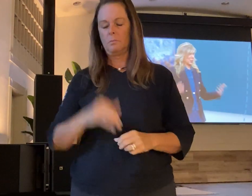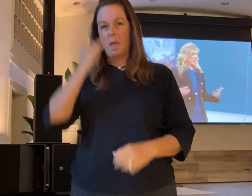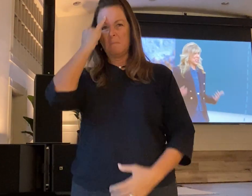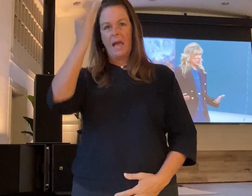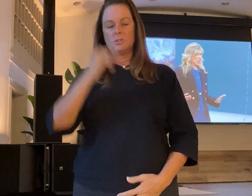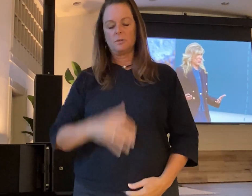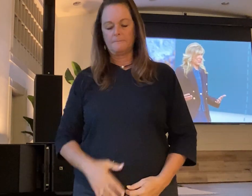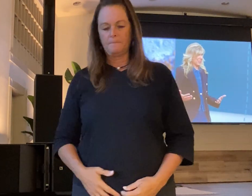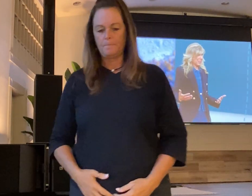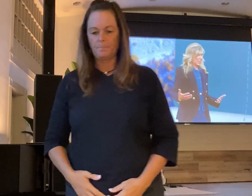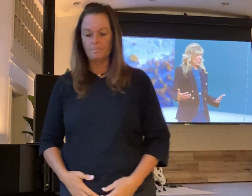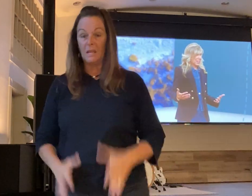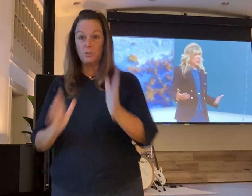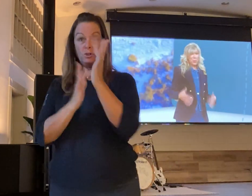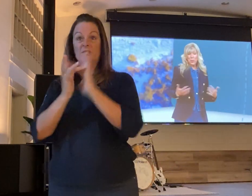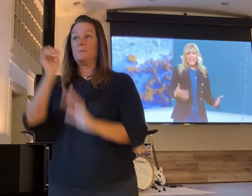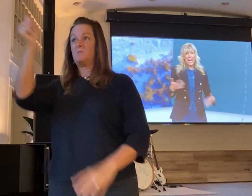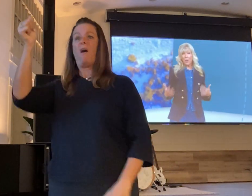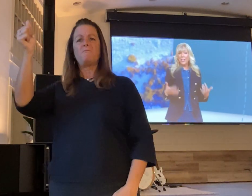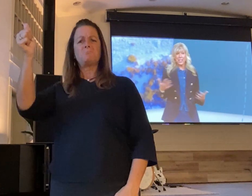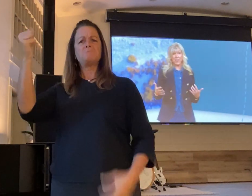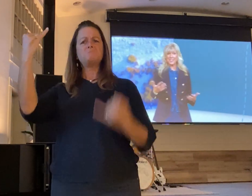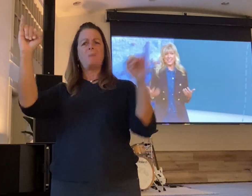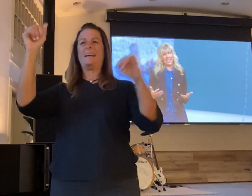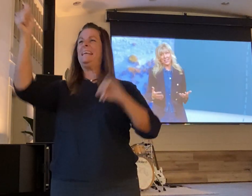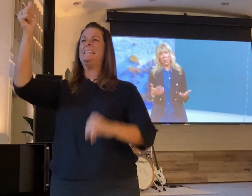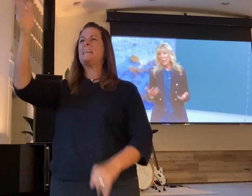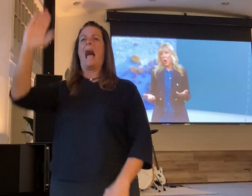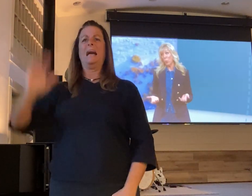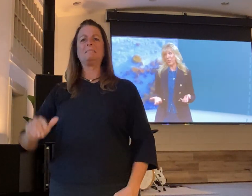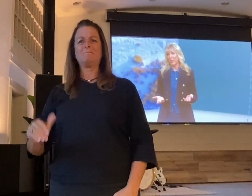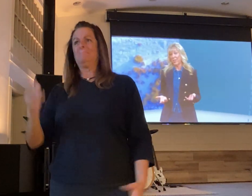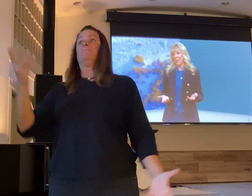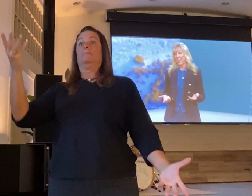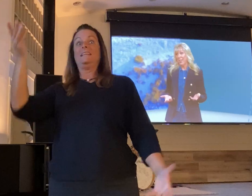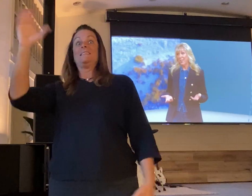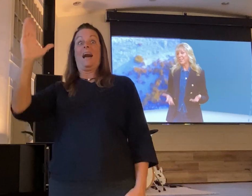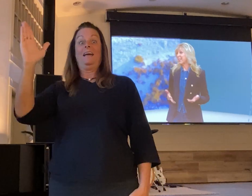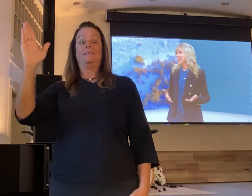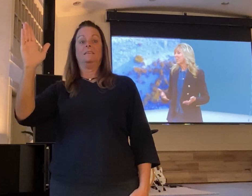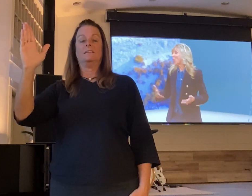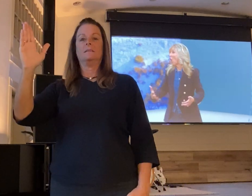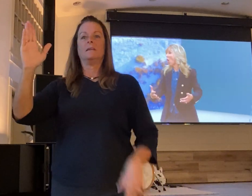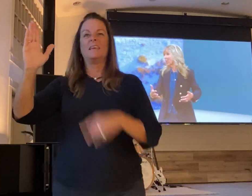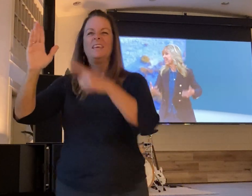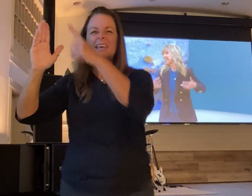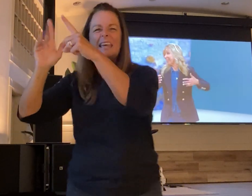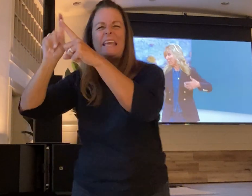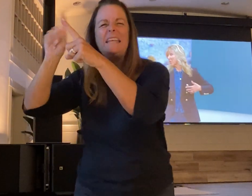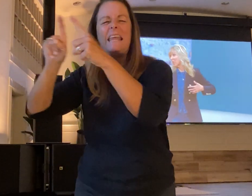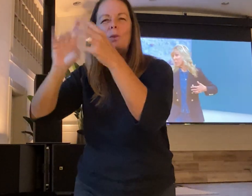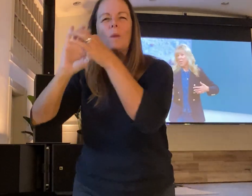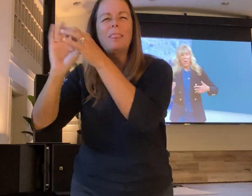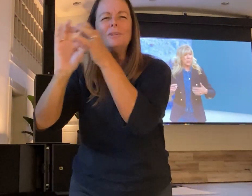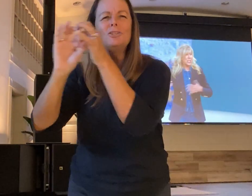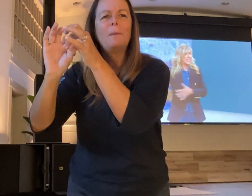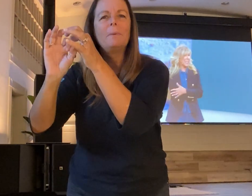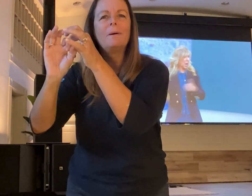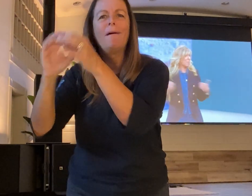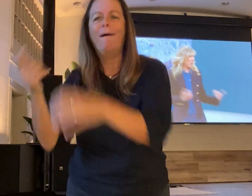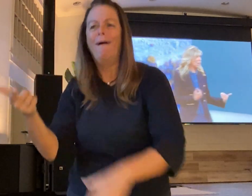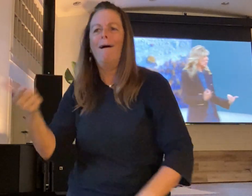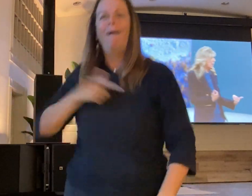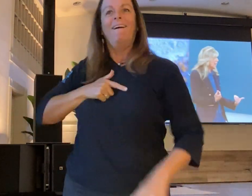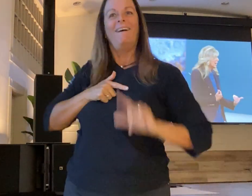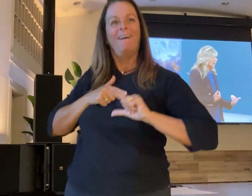needed these kinds of relationships, it would be really arrogant of us to think that we don't. See, the call to discipleship,